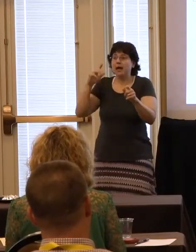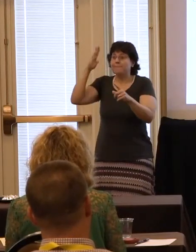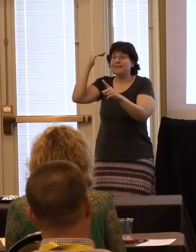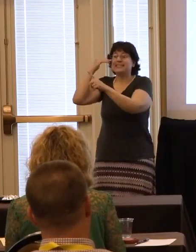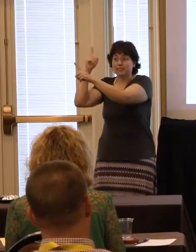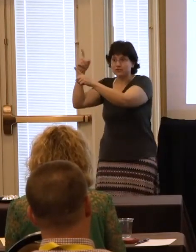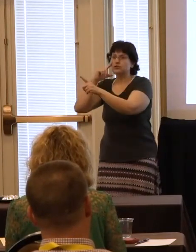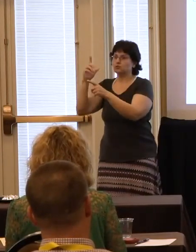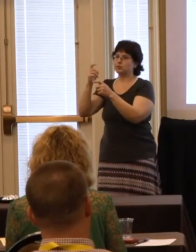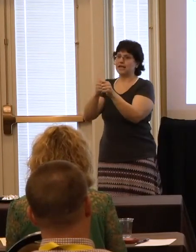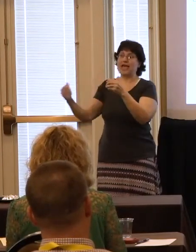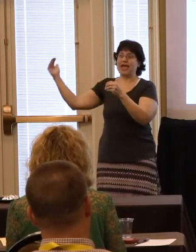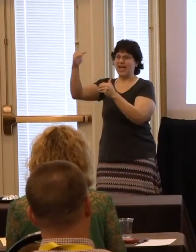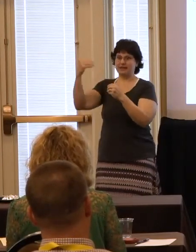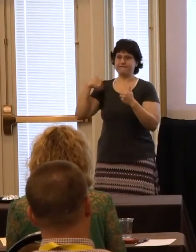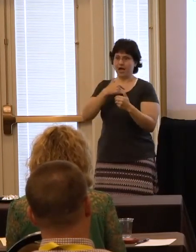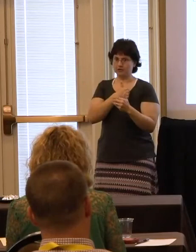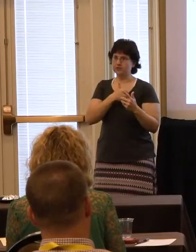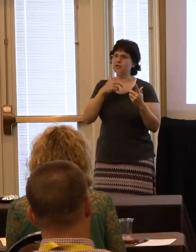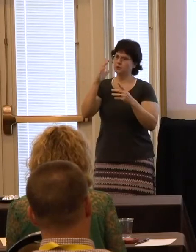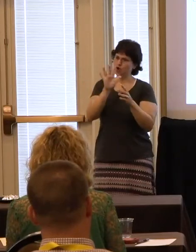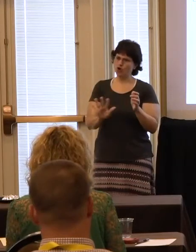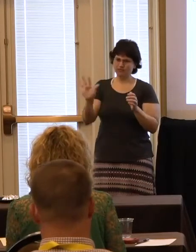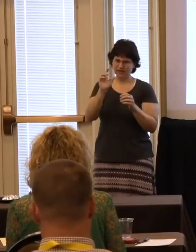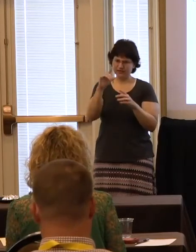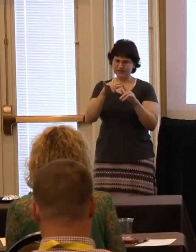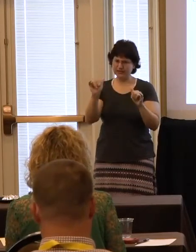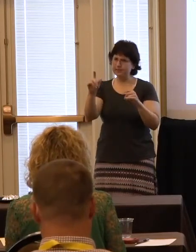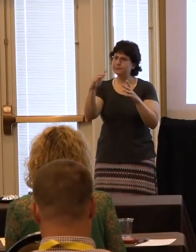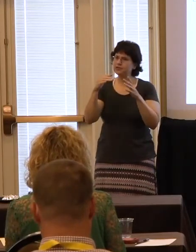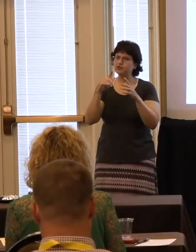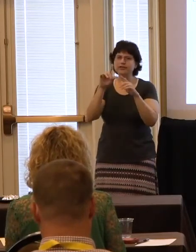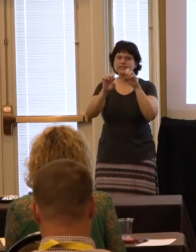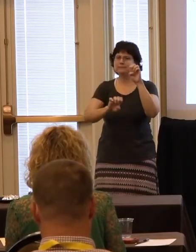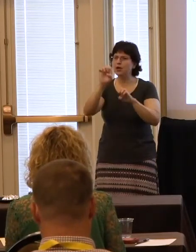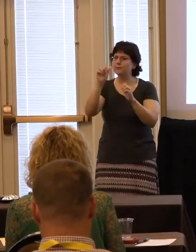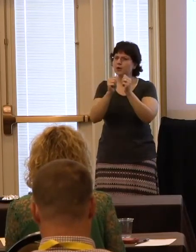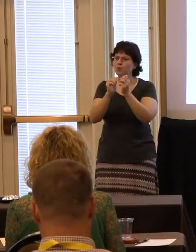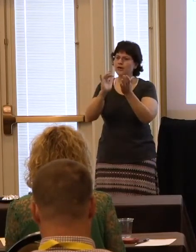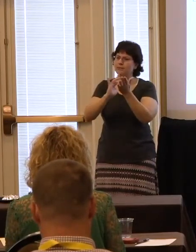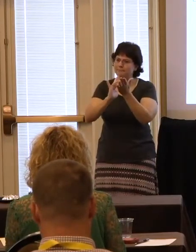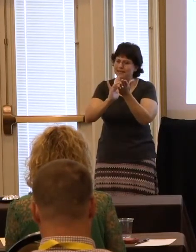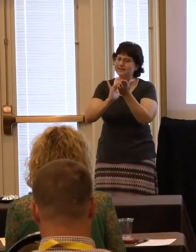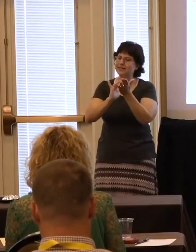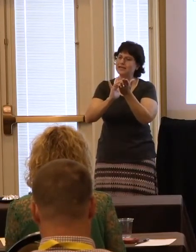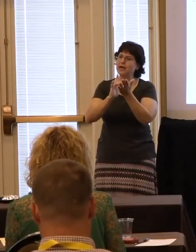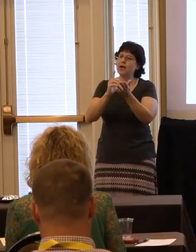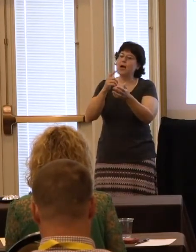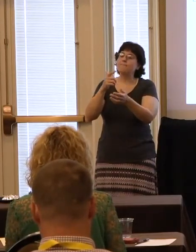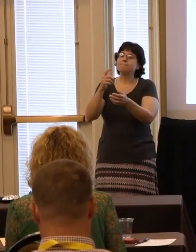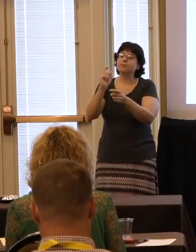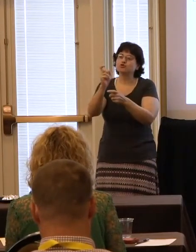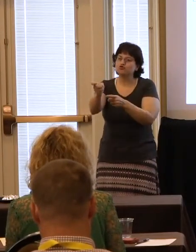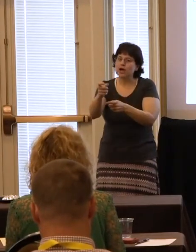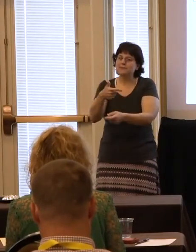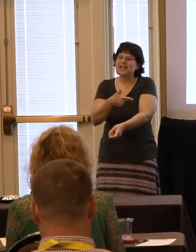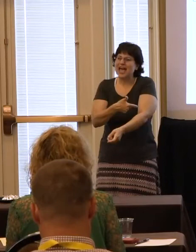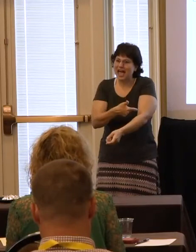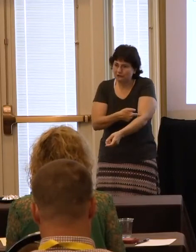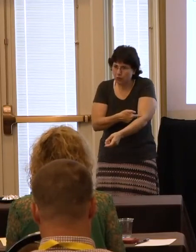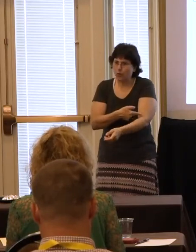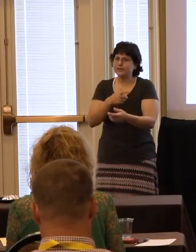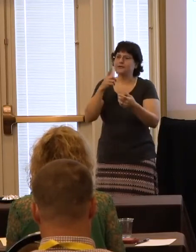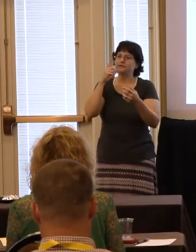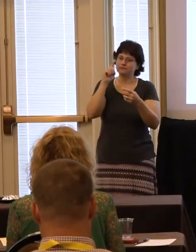ahead of us. This was also around the same time that they started experimenting with medically prescribed heroin to treat their opiate